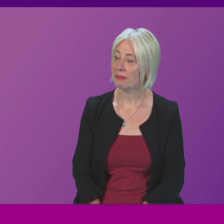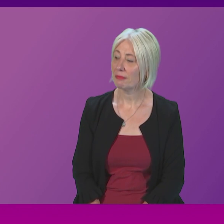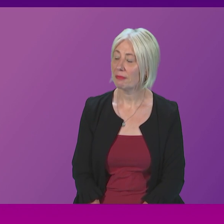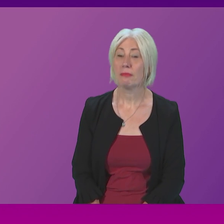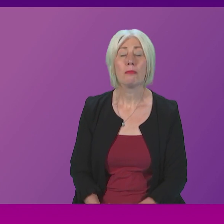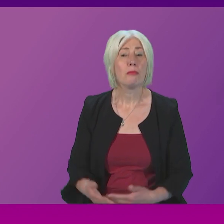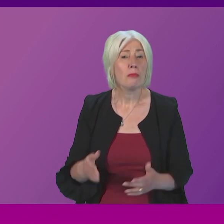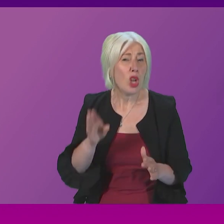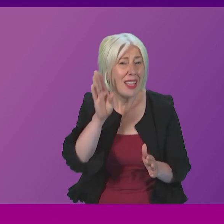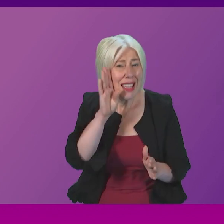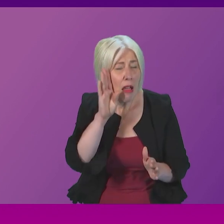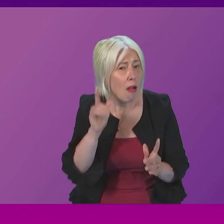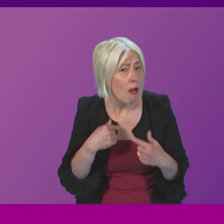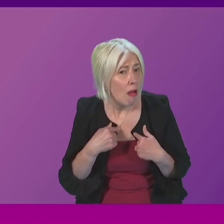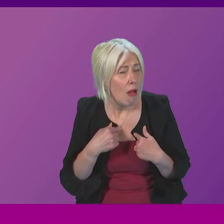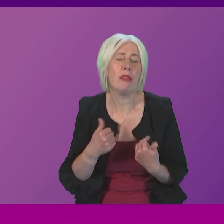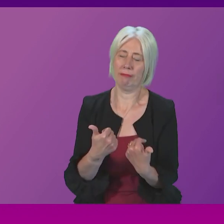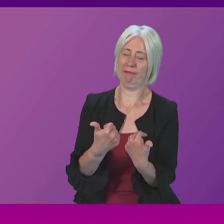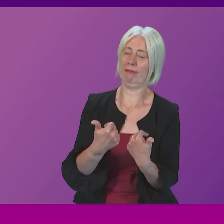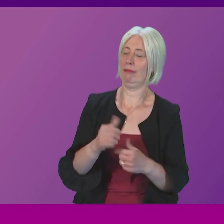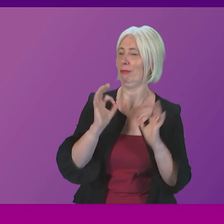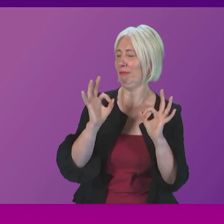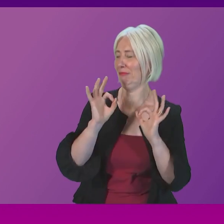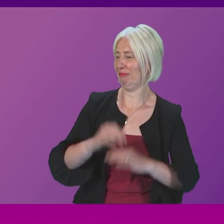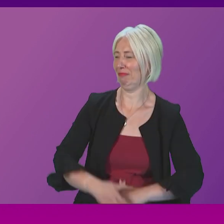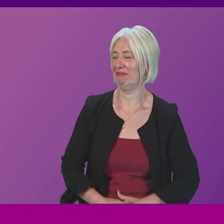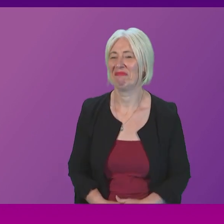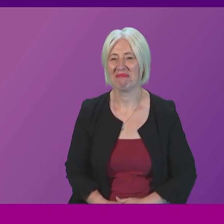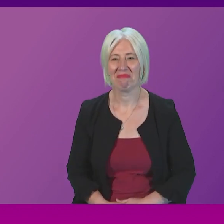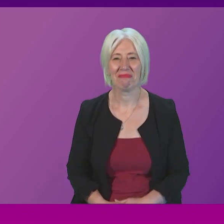Can people hear me? Yeah. Yes, perfect.